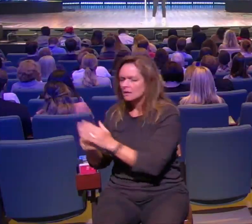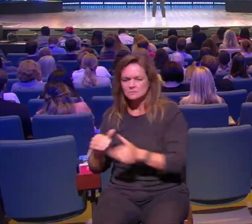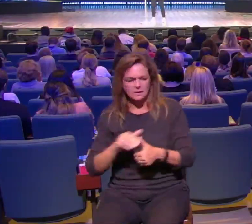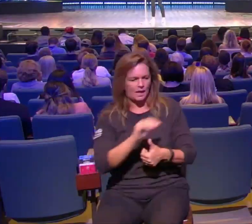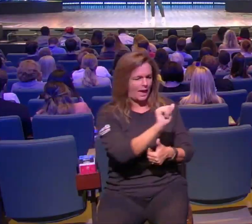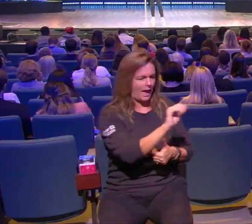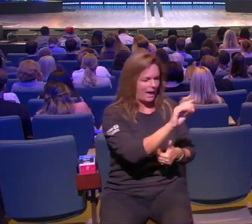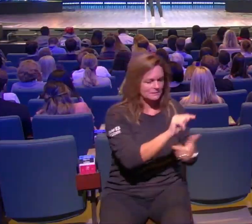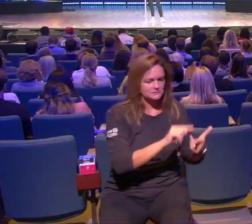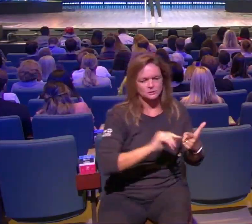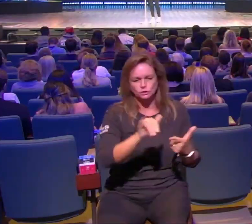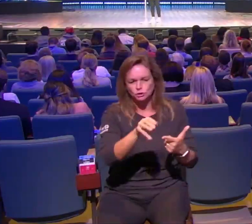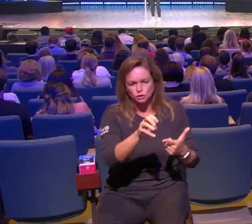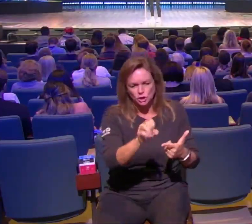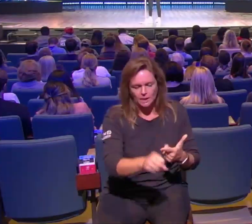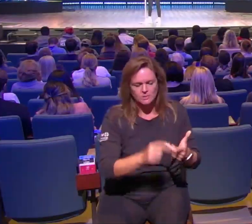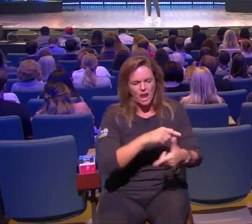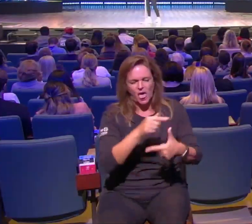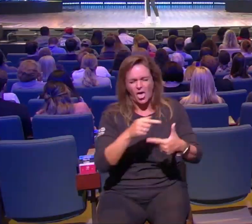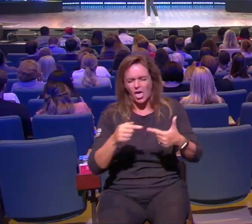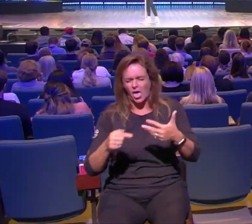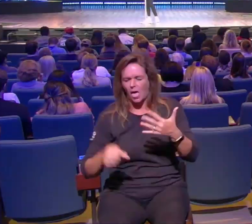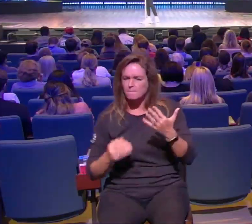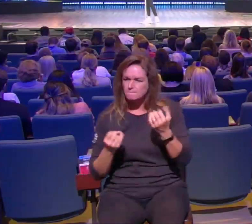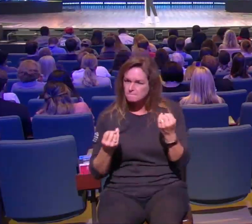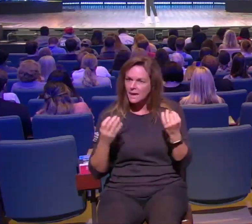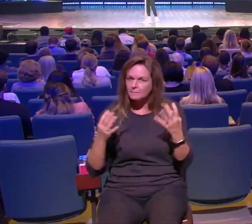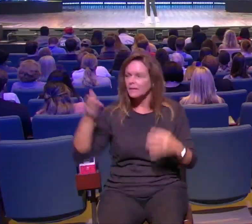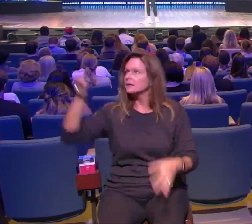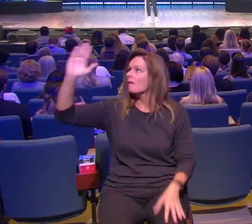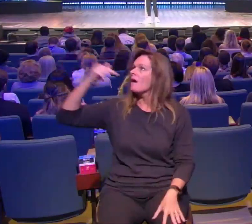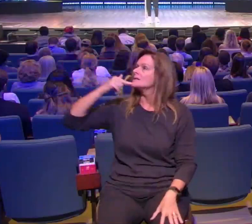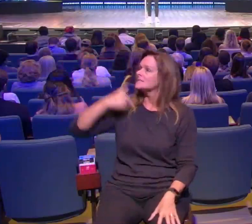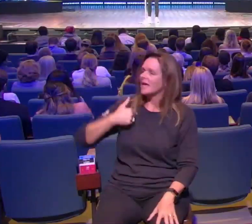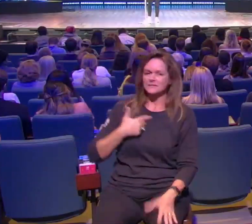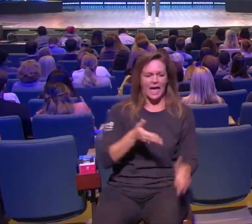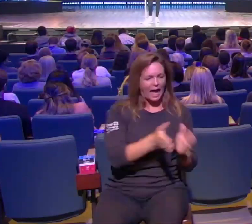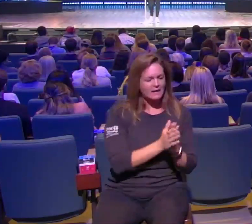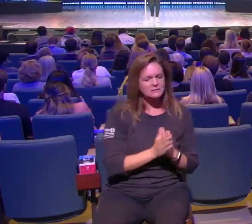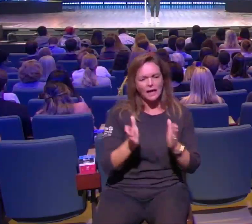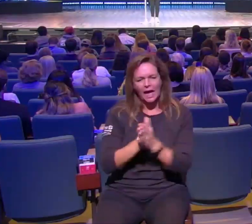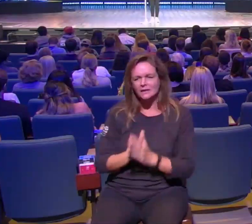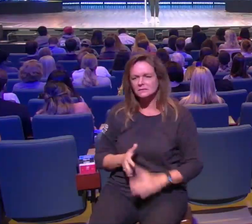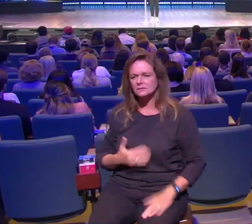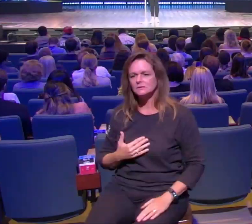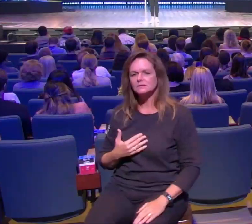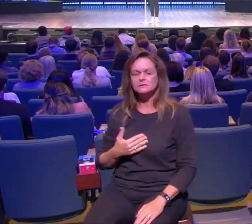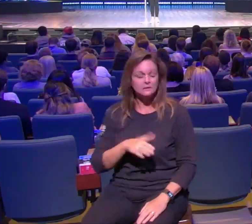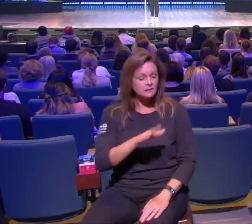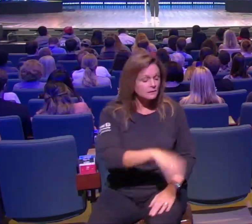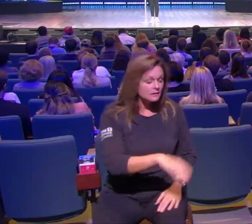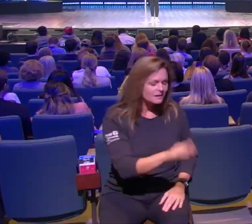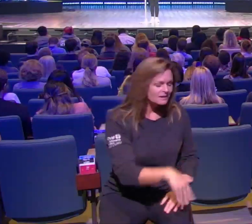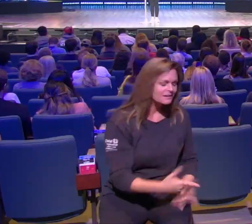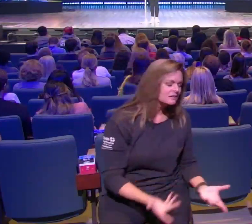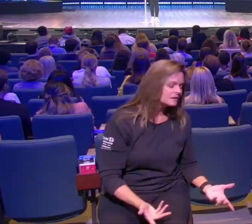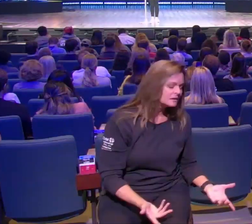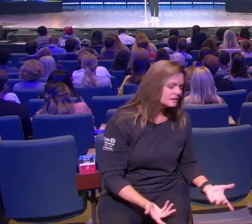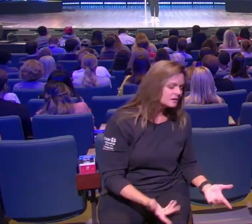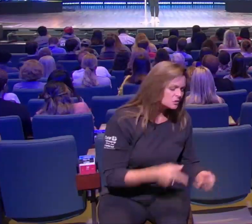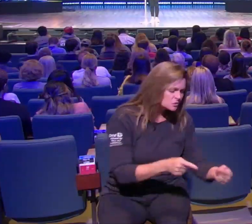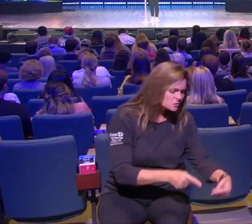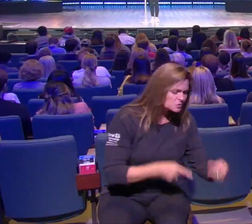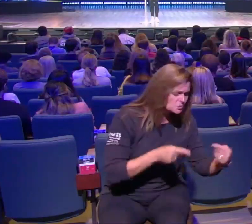because you ask not. See, we have a good, good Father that just wants you to ask. He wants